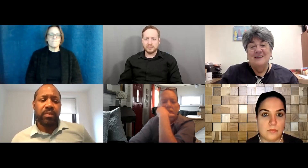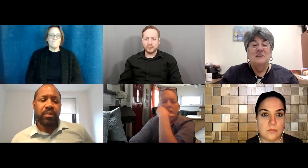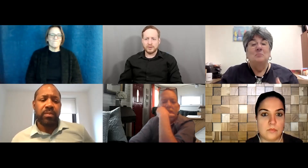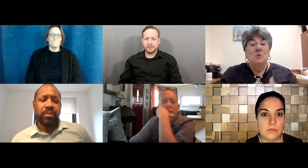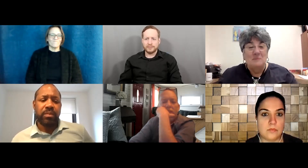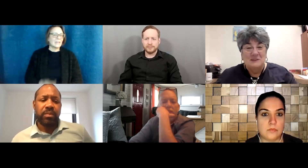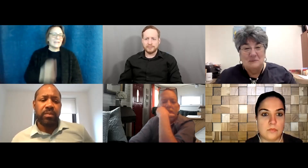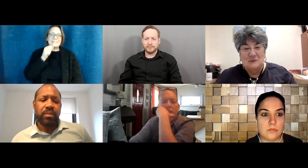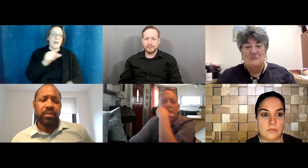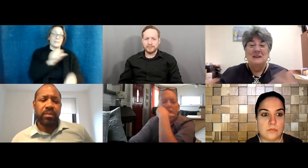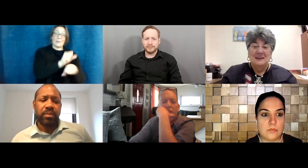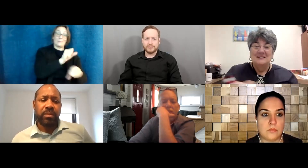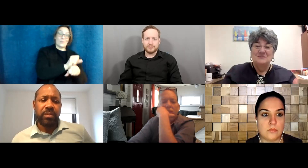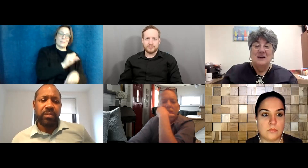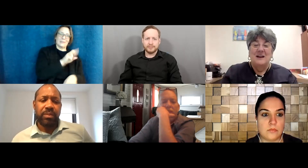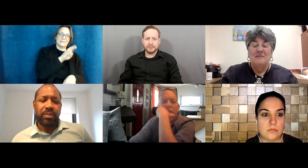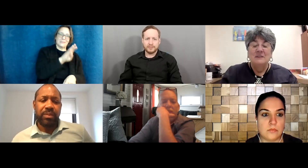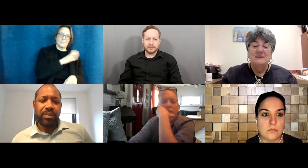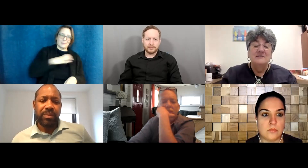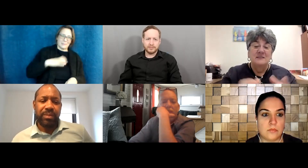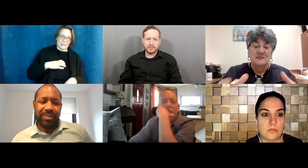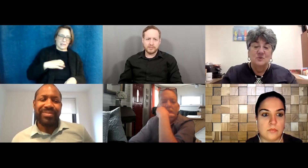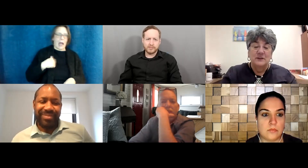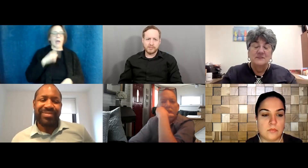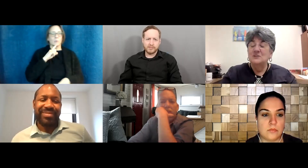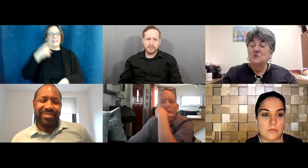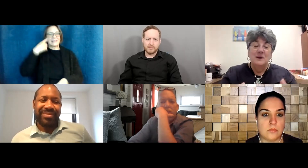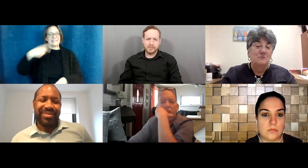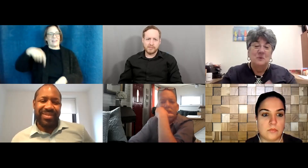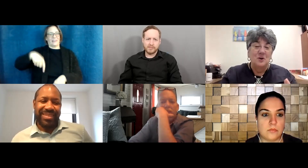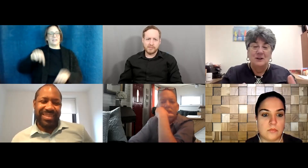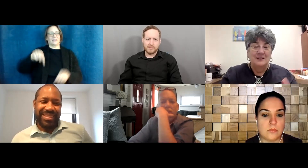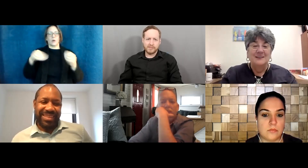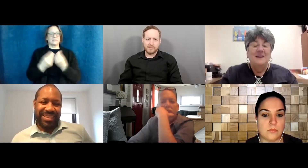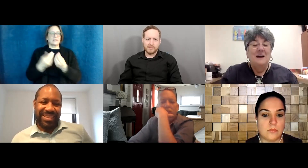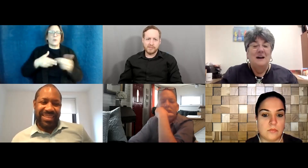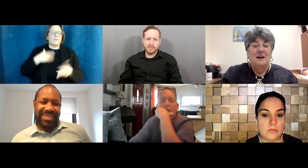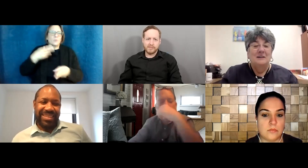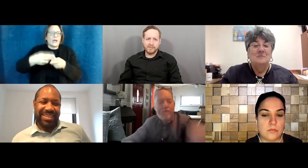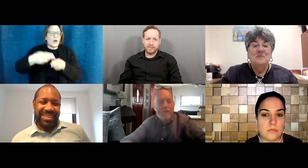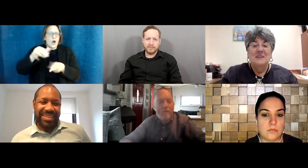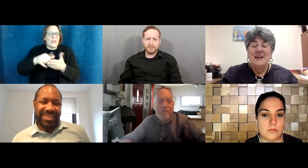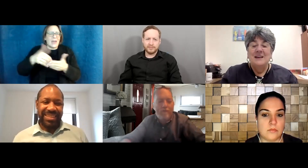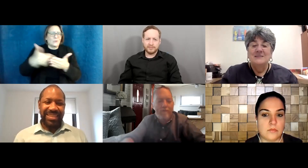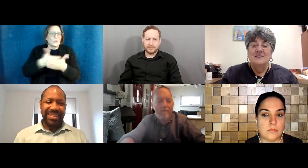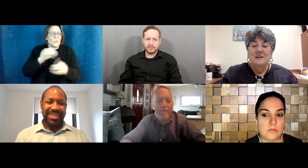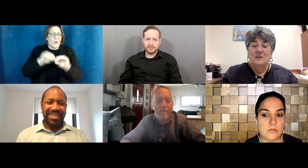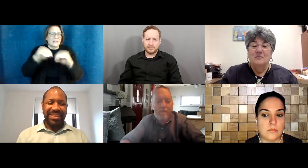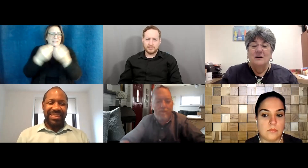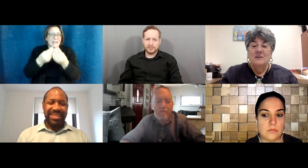It's not the employment subcommittee. It is, I really see this organization, whatever we call it,